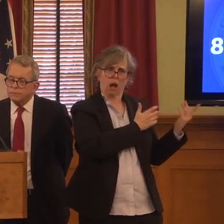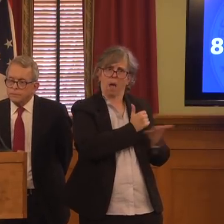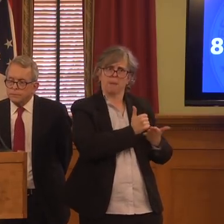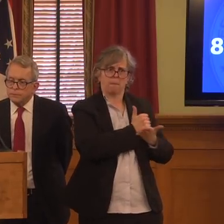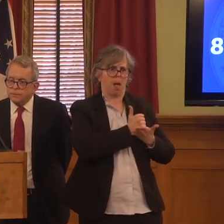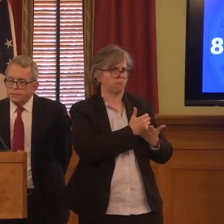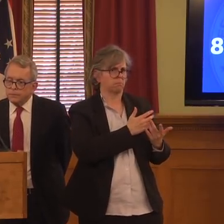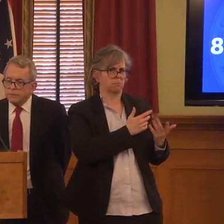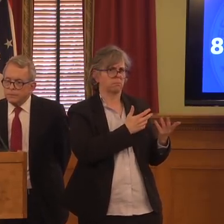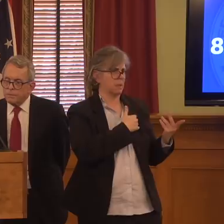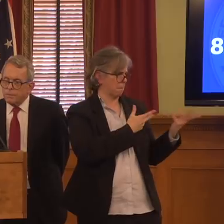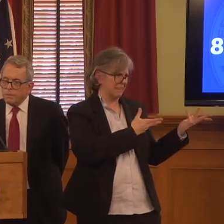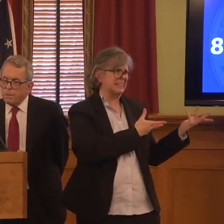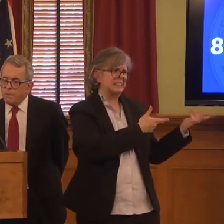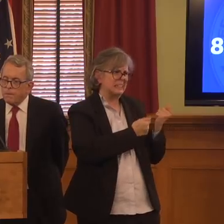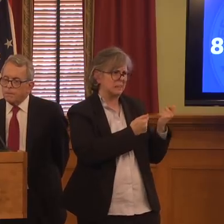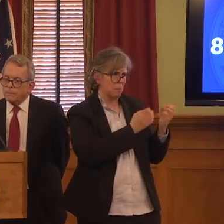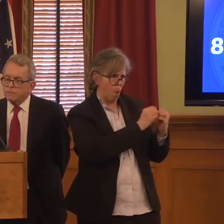now.